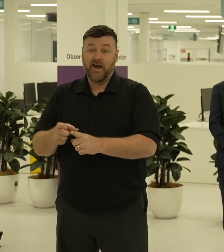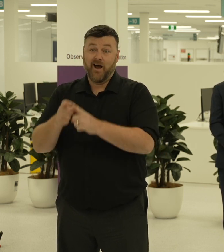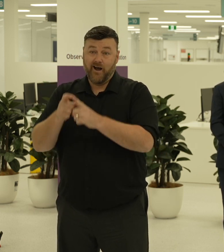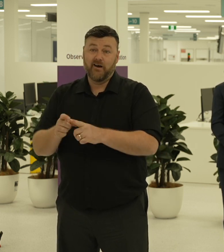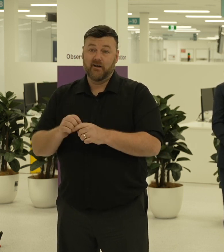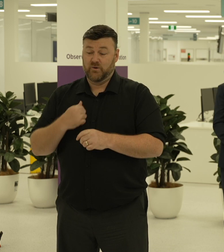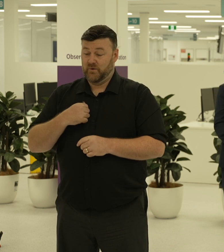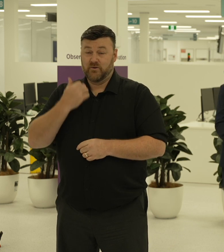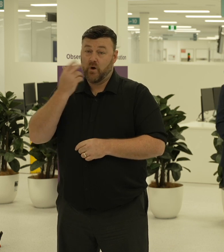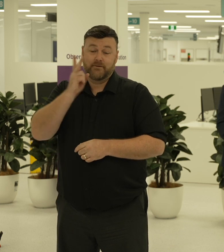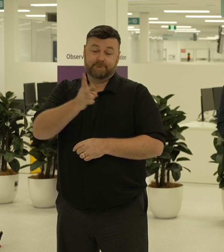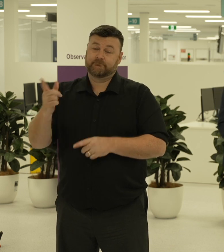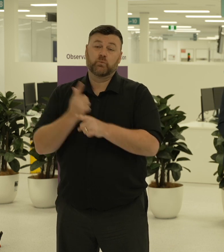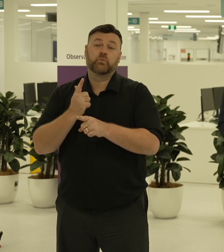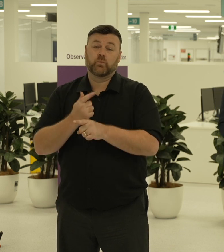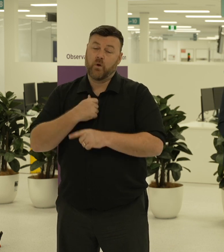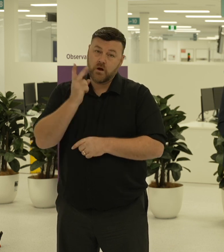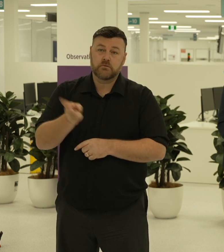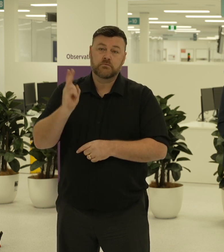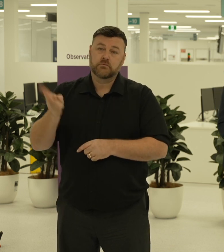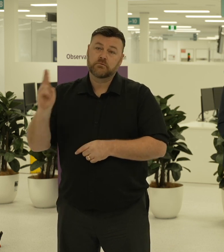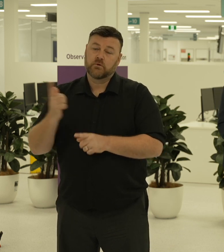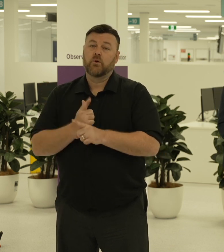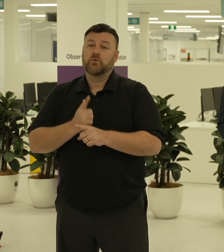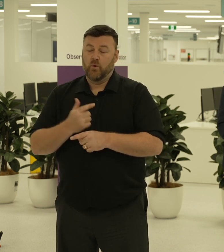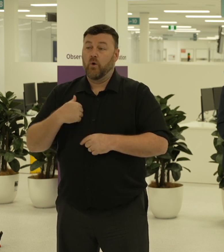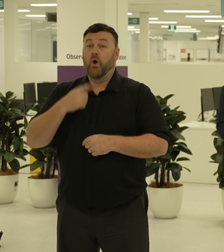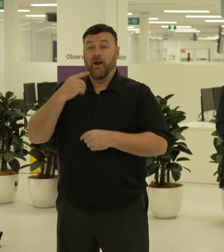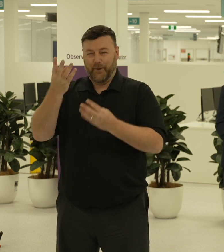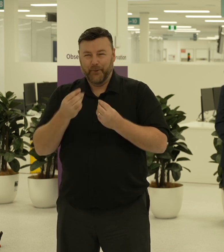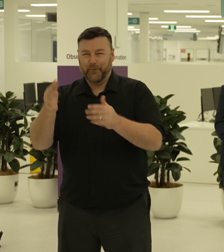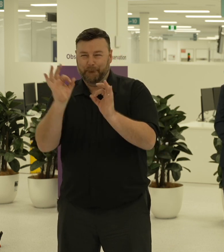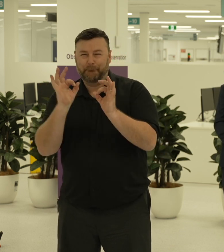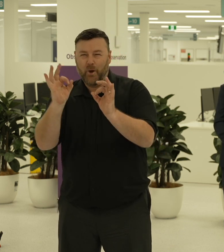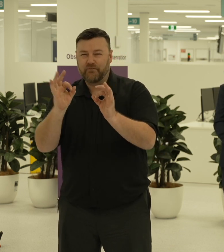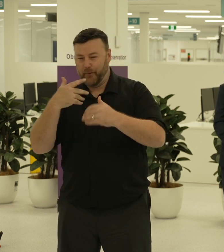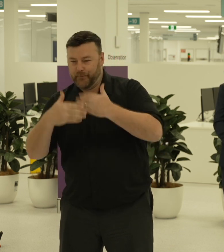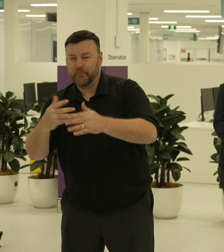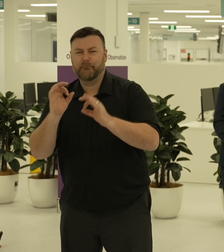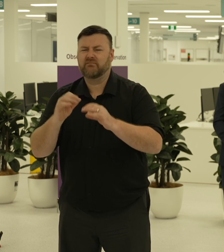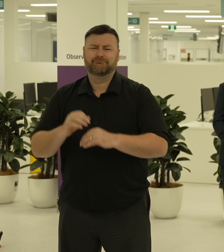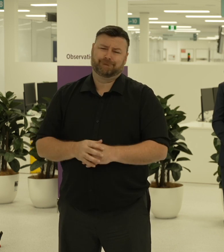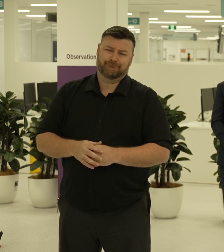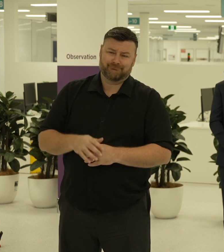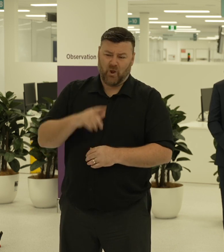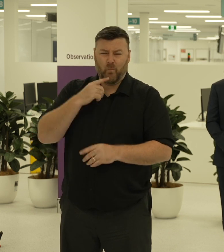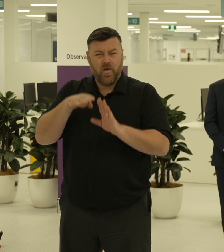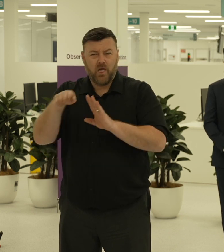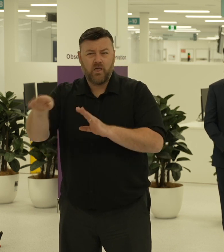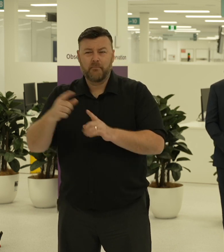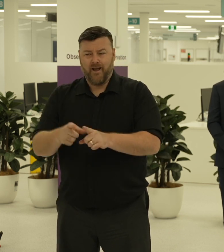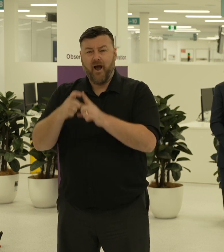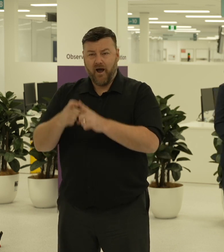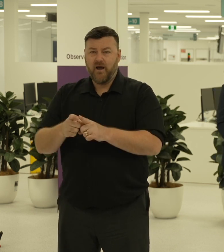say, that there will be bumps along the way. There will be bumps along the way as we move through